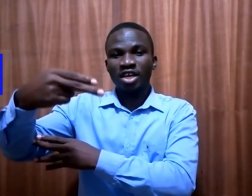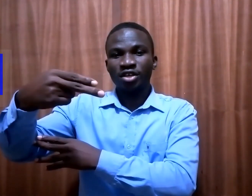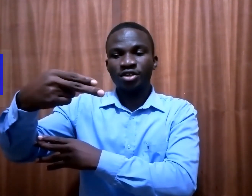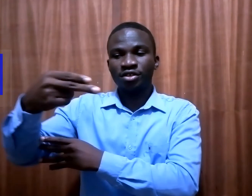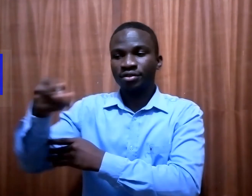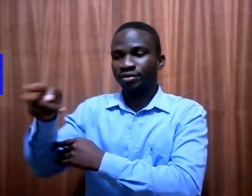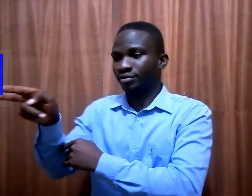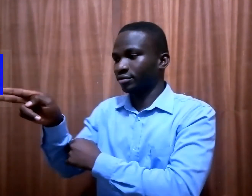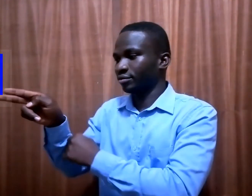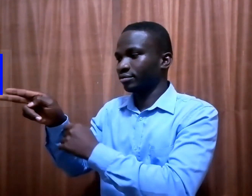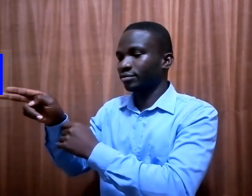H.